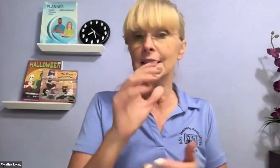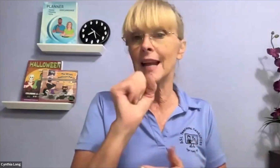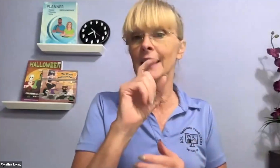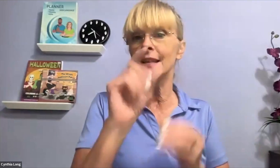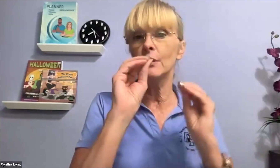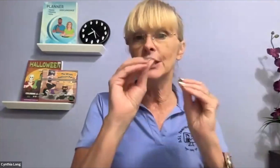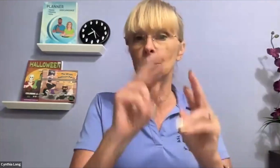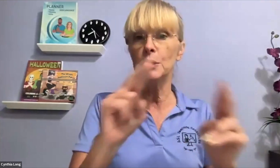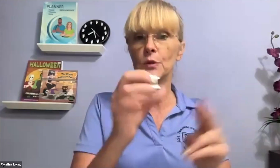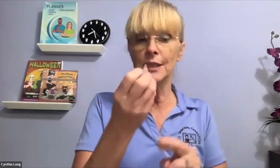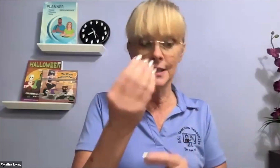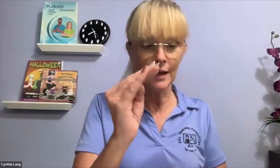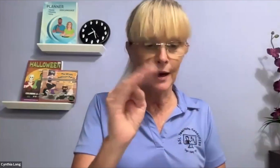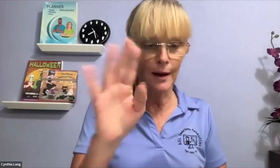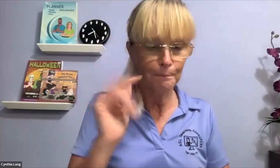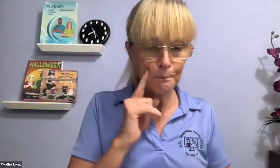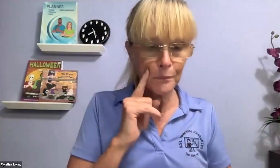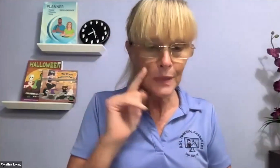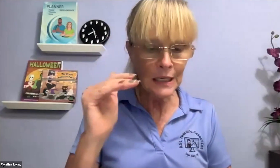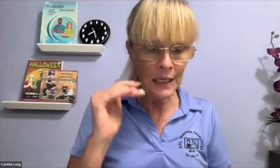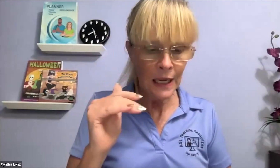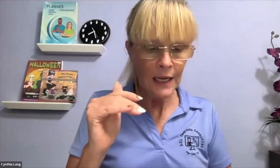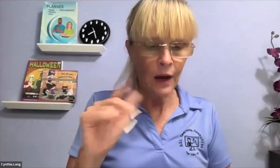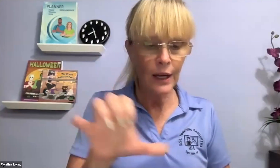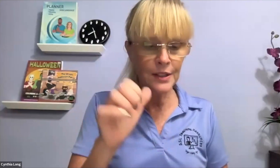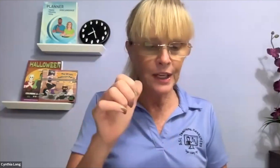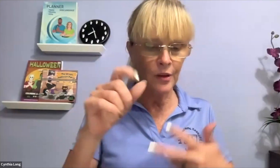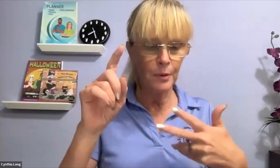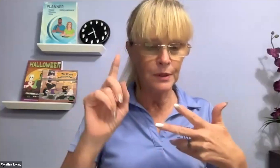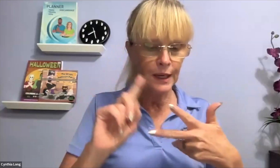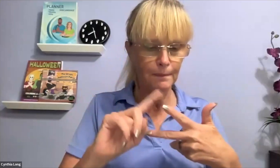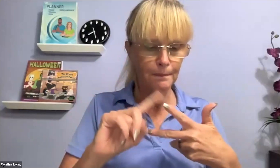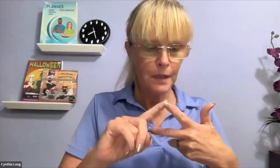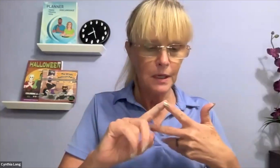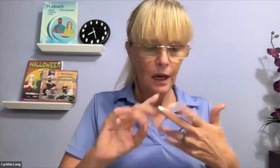at ASLTeachingResources.com. Now, here's the other pro tip.